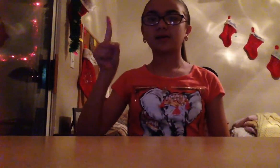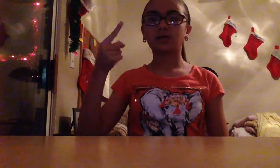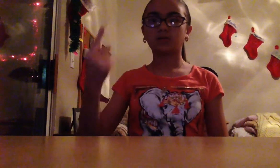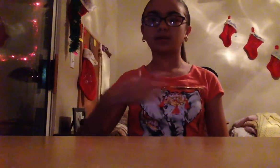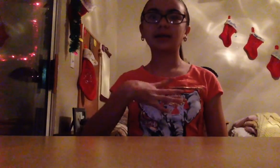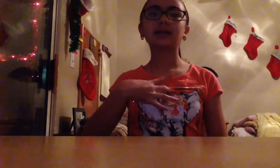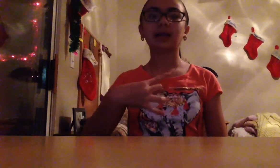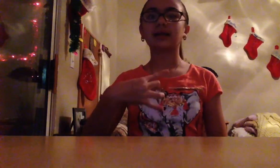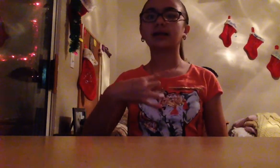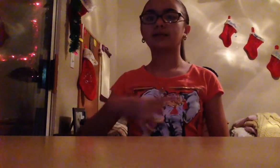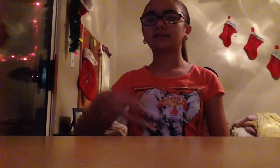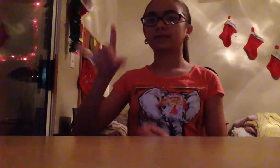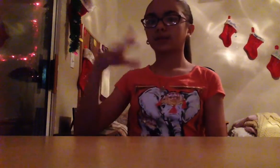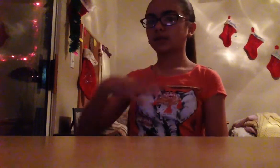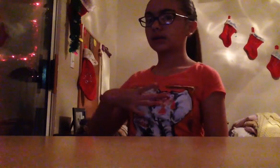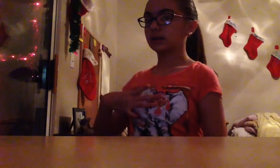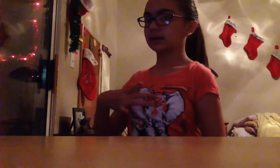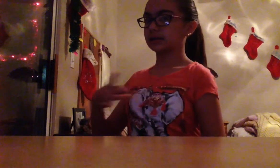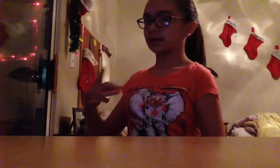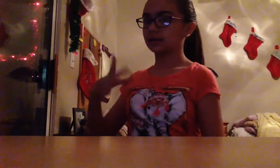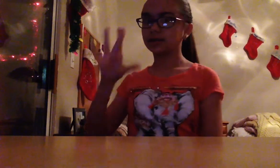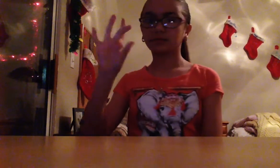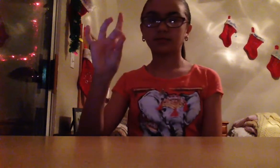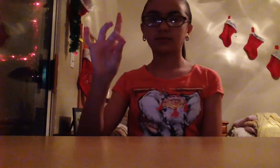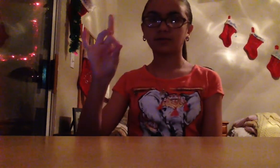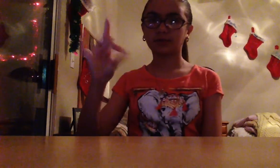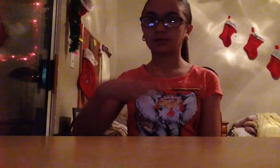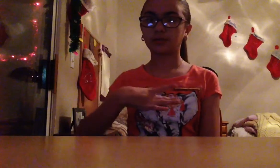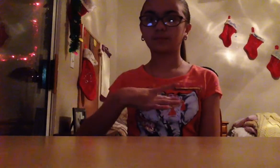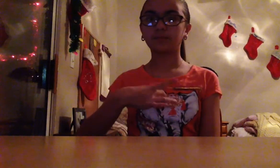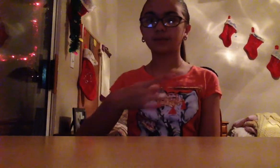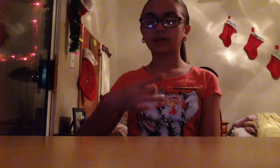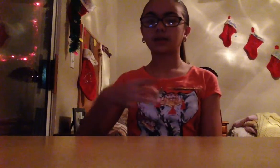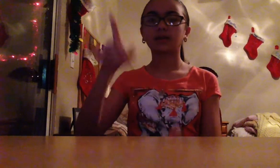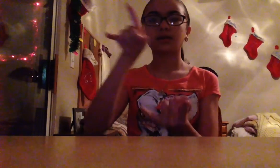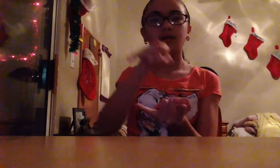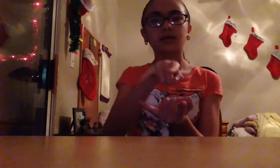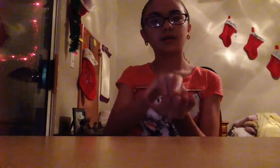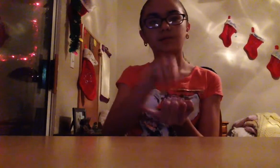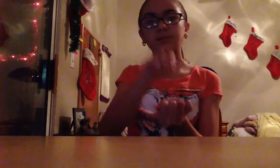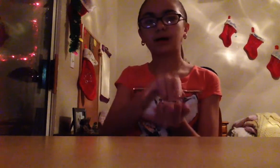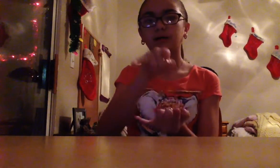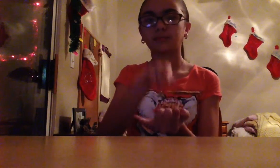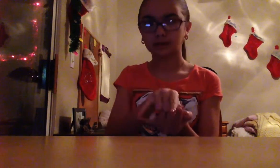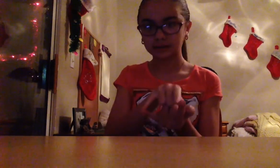only like. And like is like this with your middle finger thumb. Like hippopotamuses.